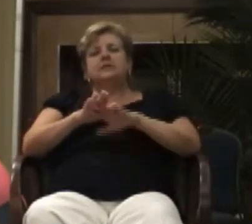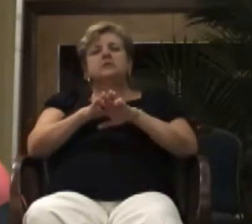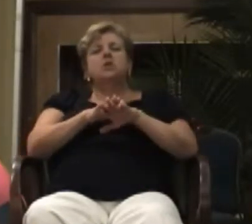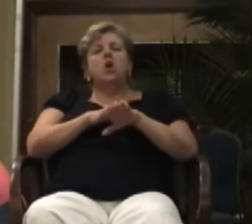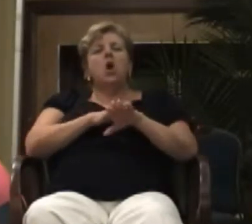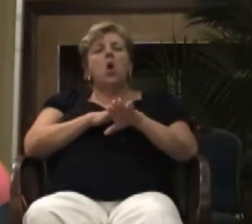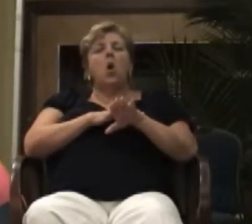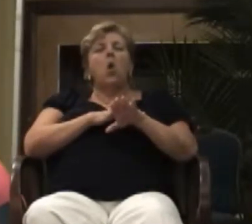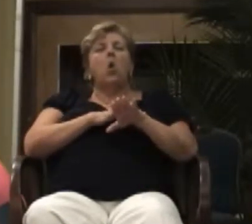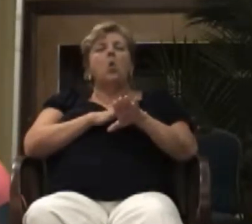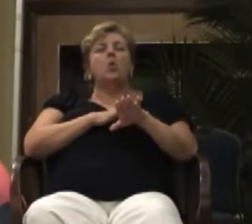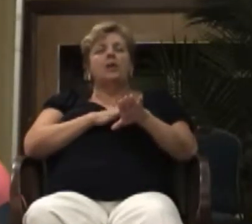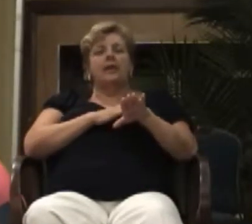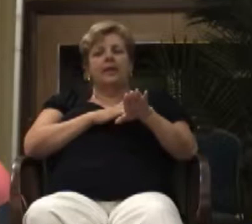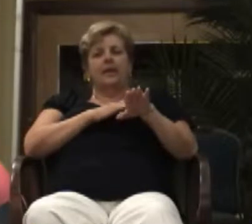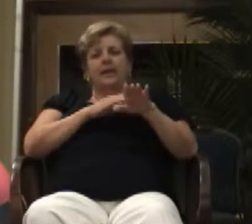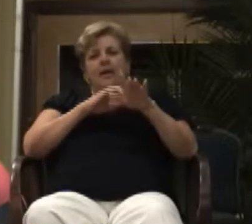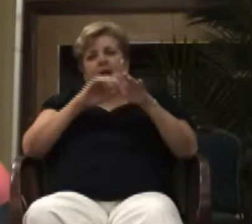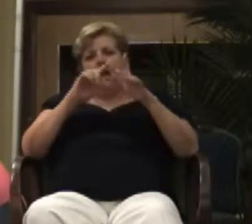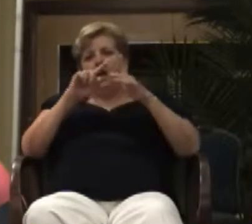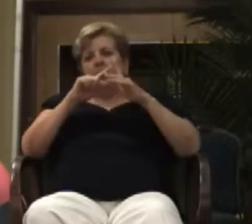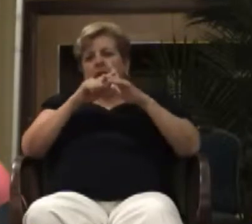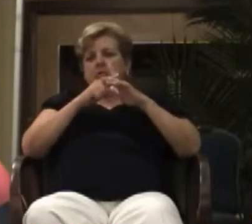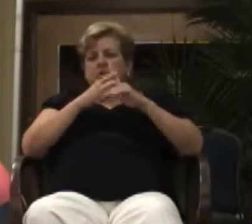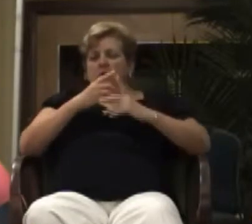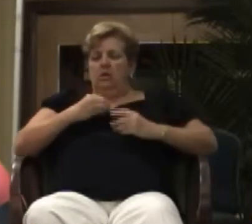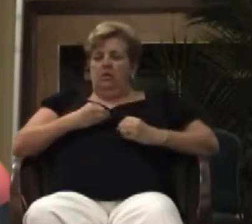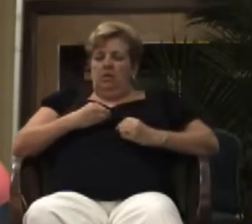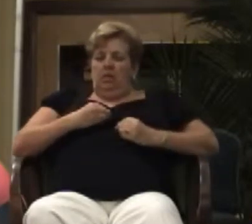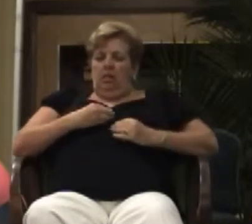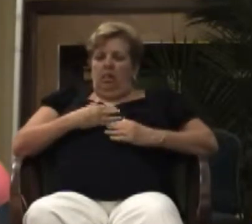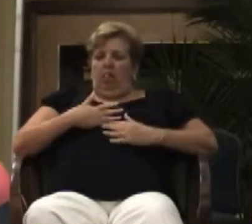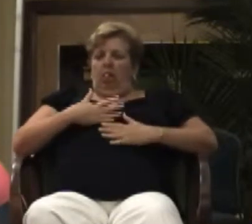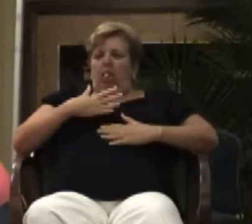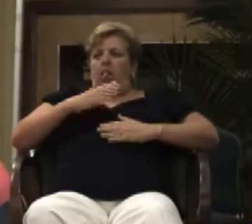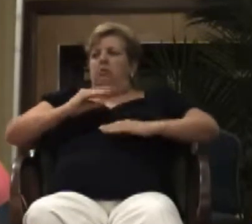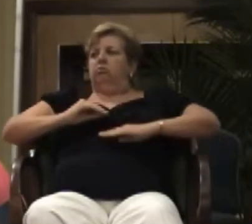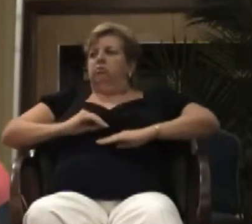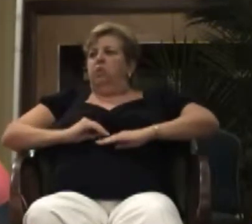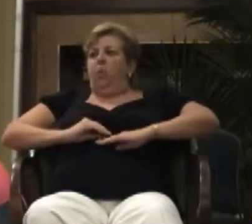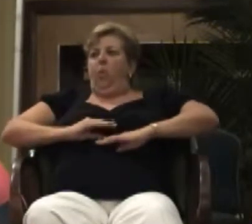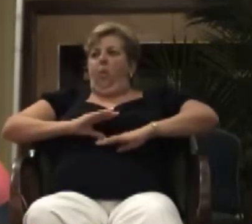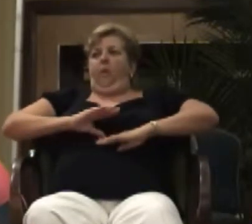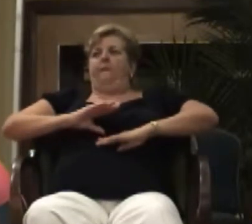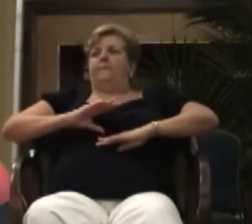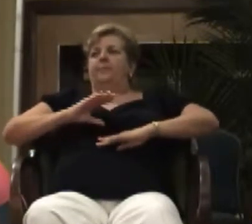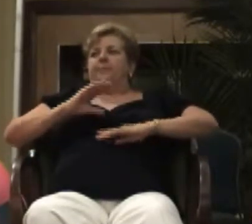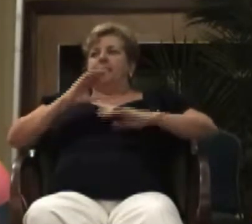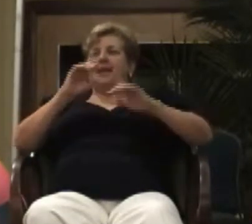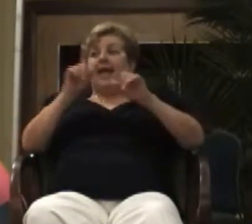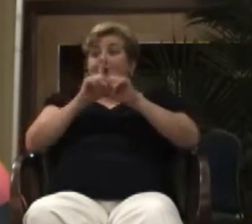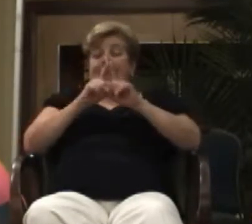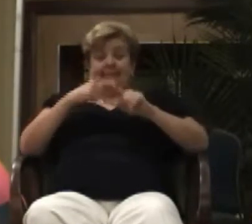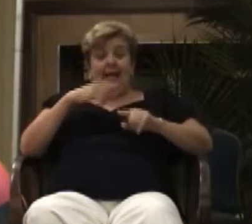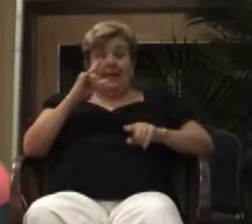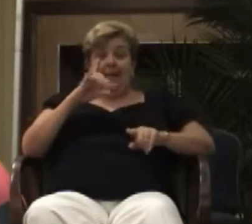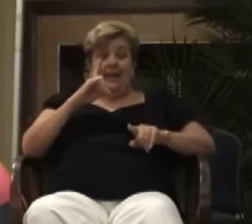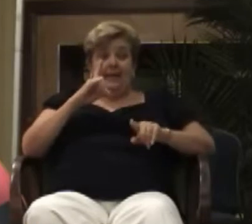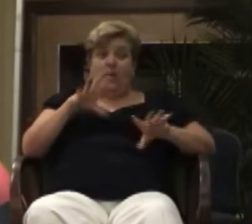I started getting myself put back together. And as I did, and it took 2 years, Jim came back